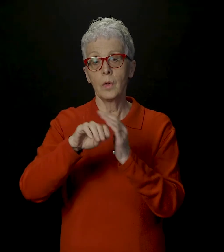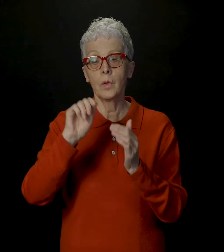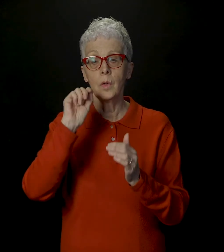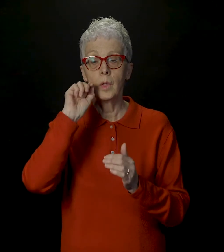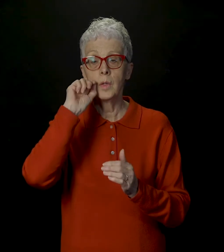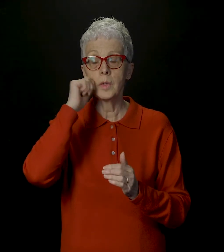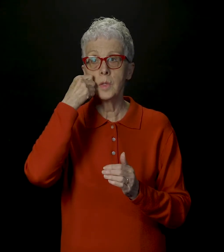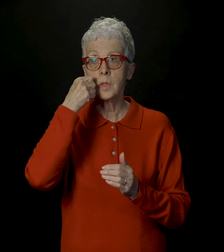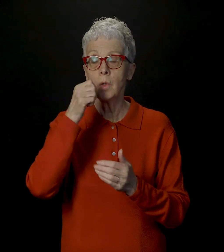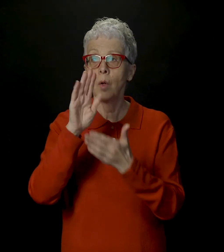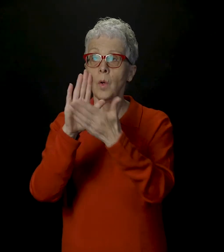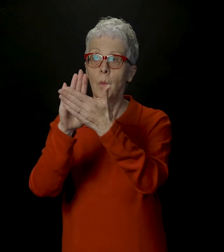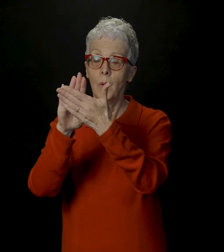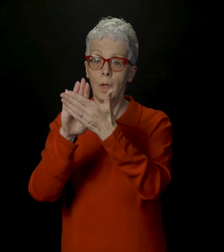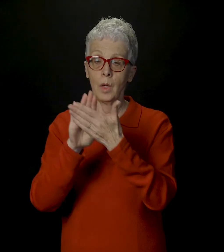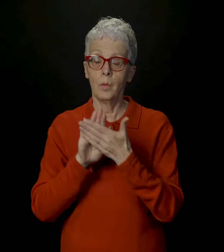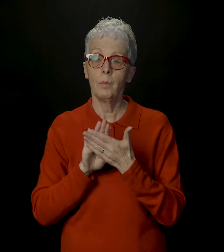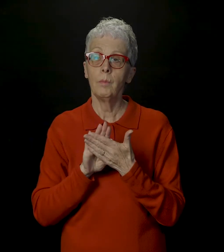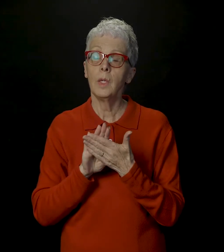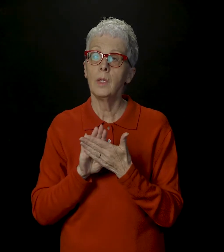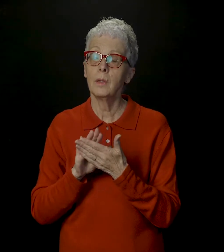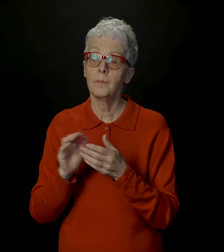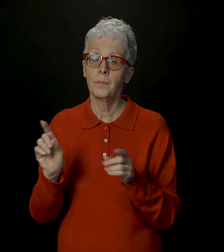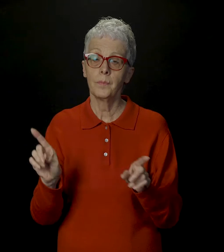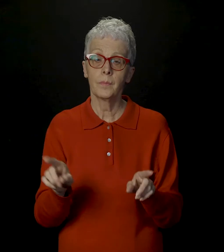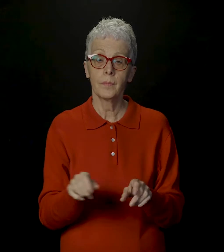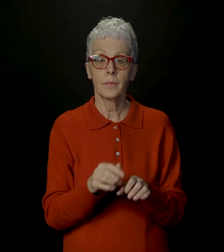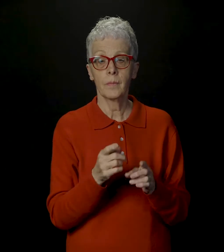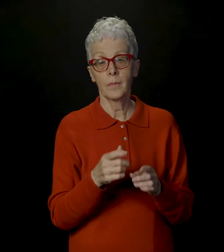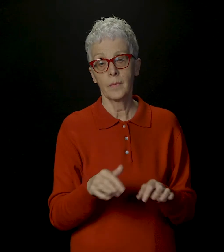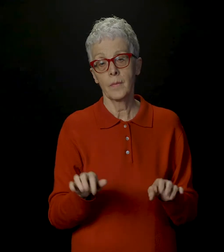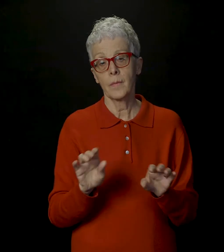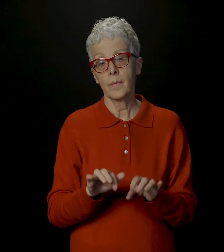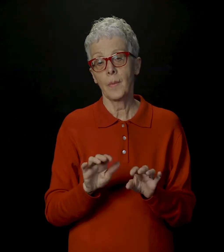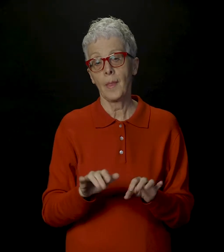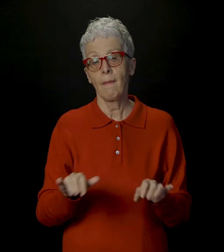faithfulness Will see me through